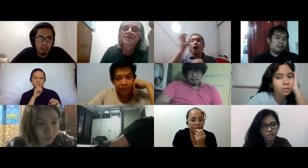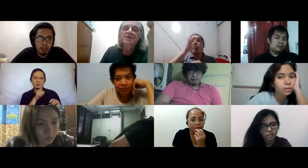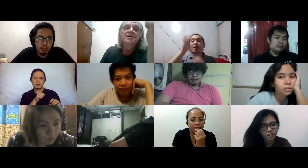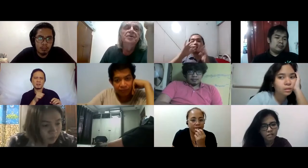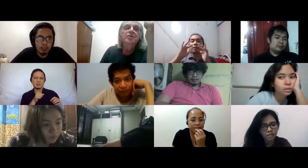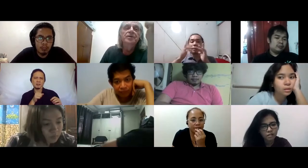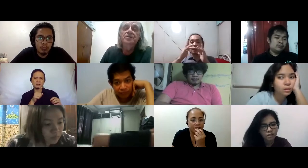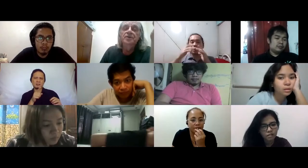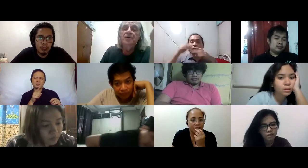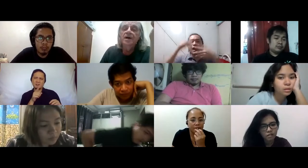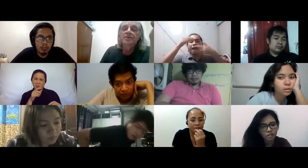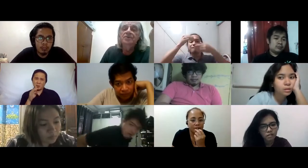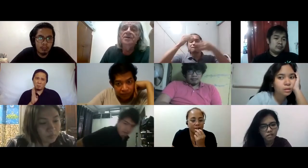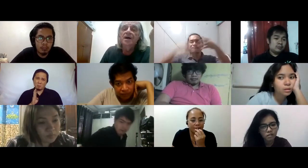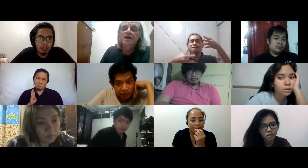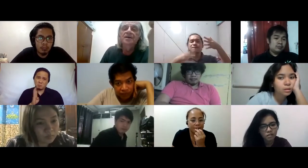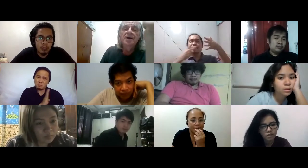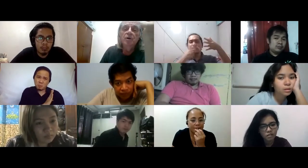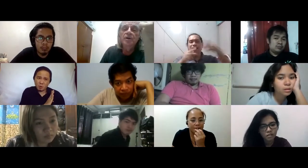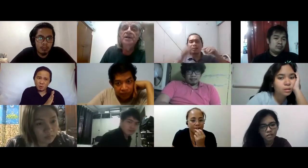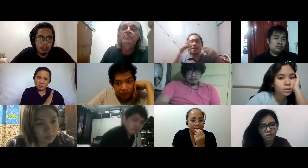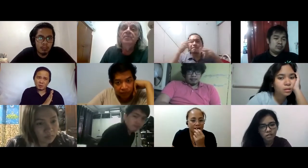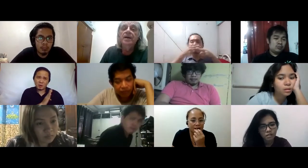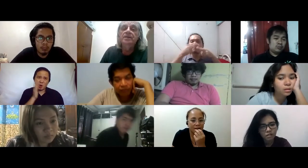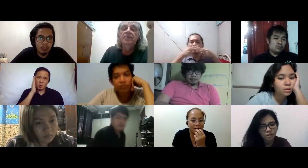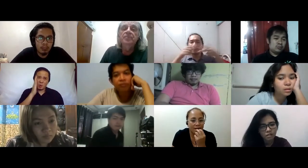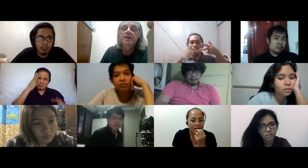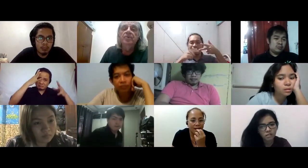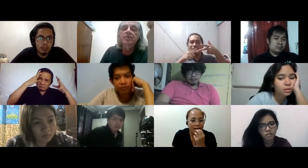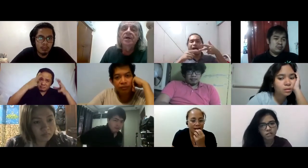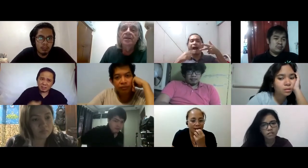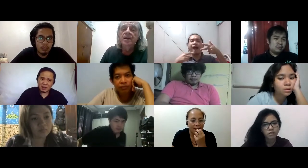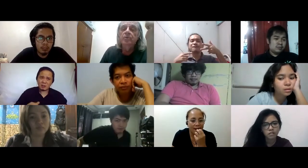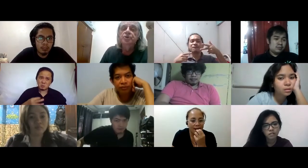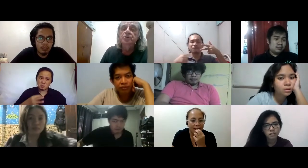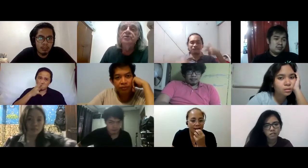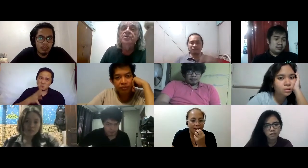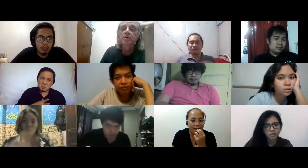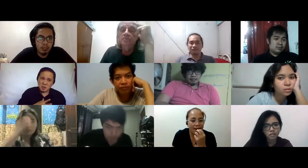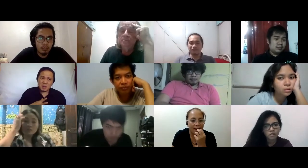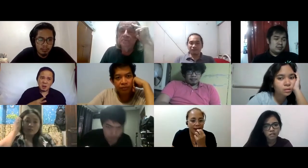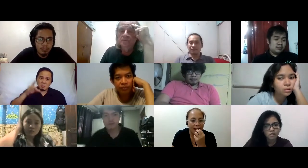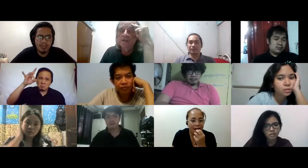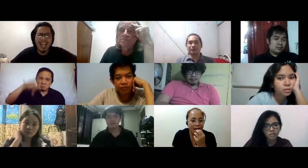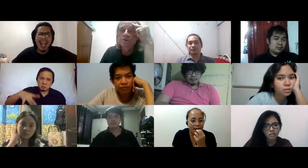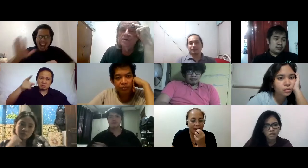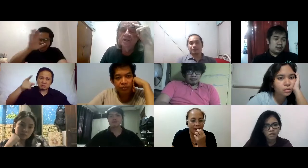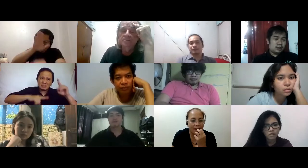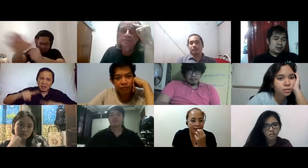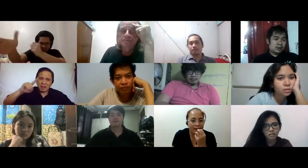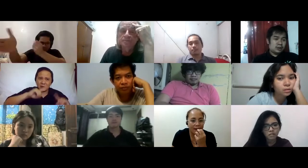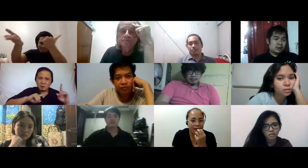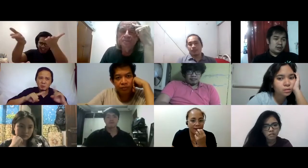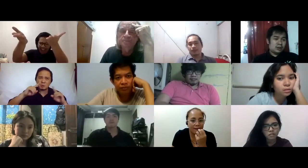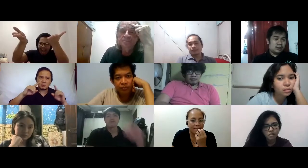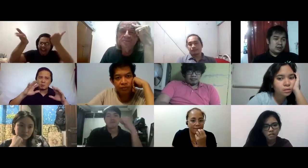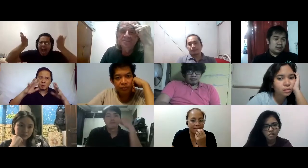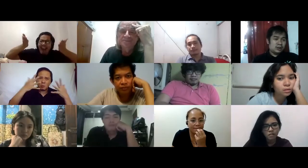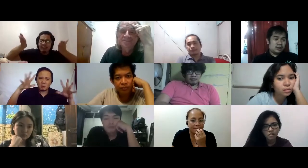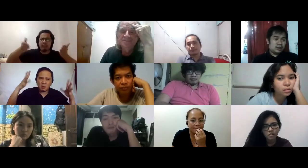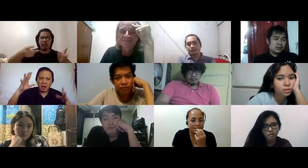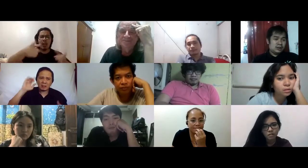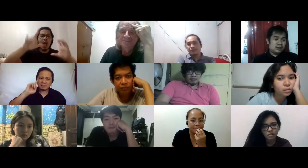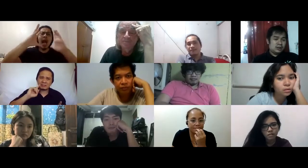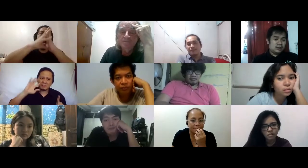nurse, who didn't know how to sign, who had never met deaf people, they would choose her as president.